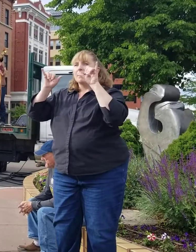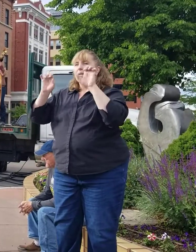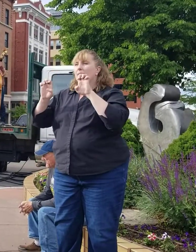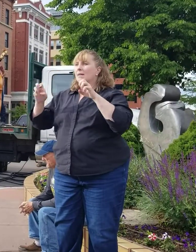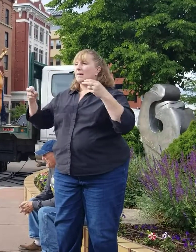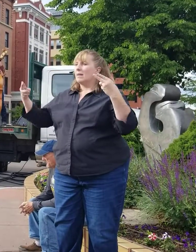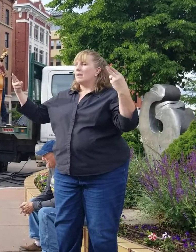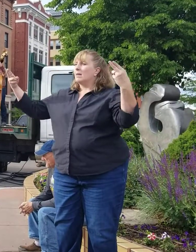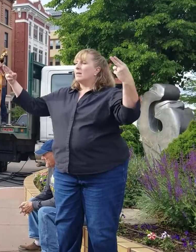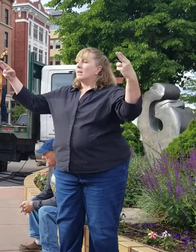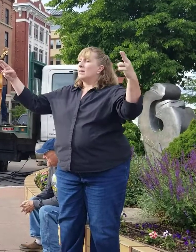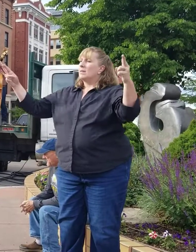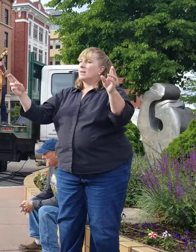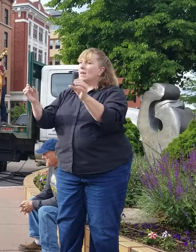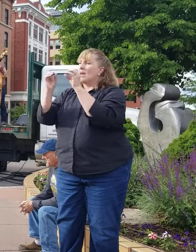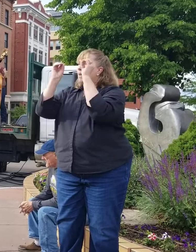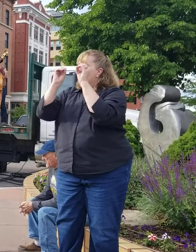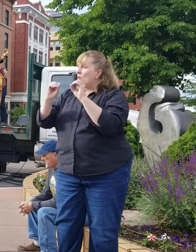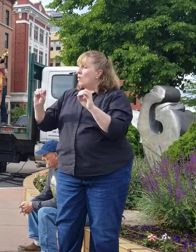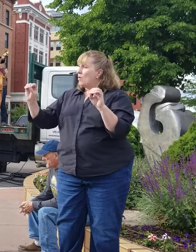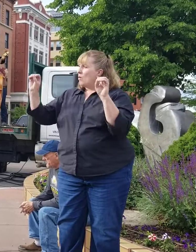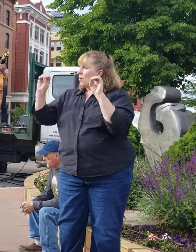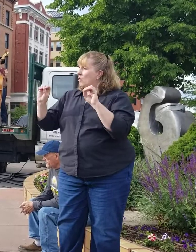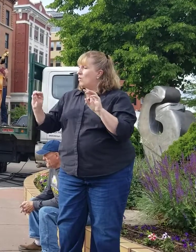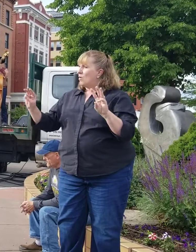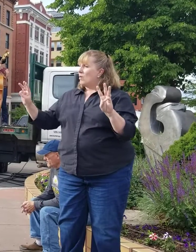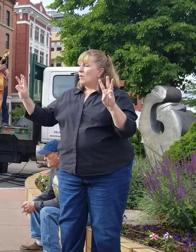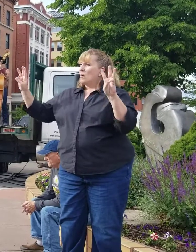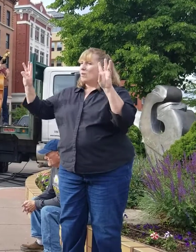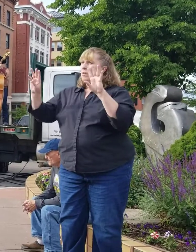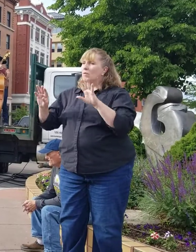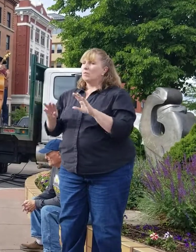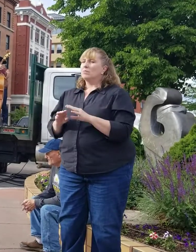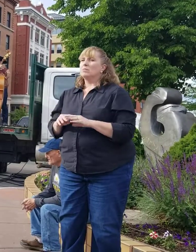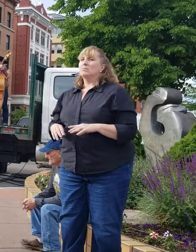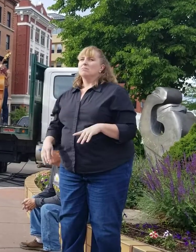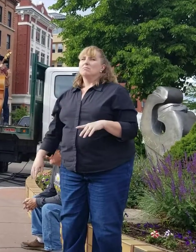Fire with the eye open.